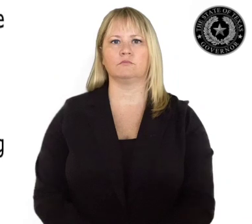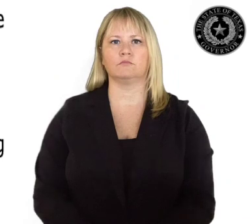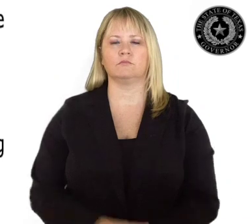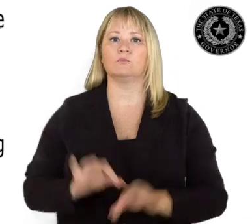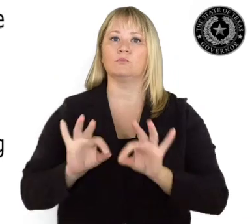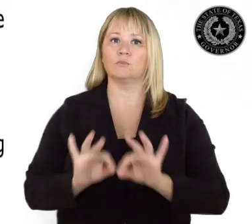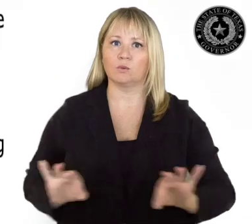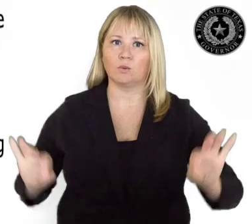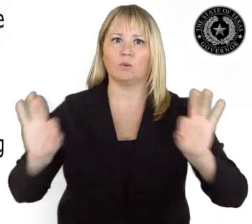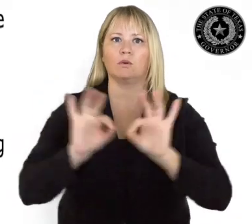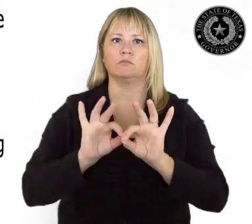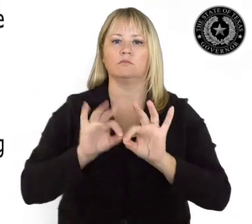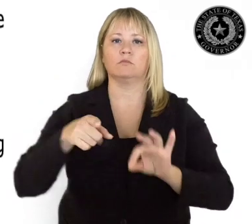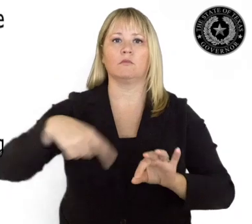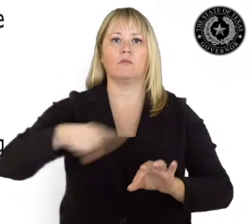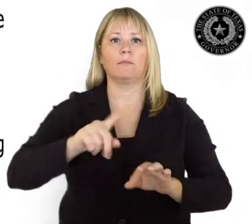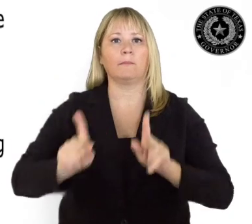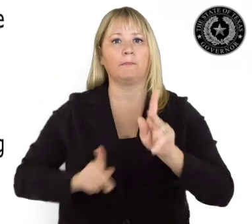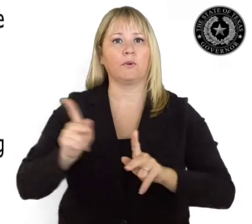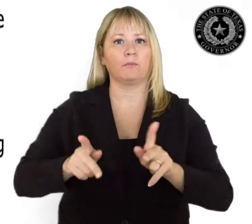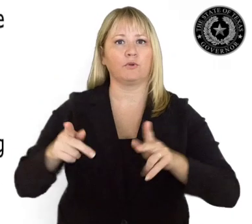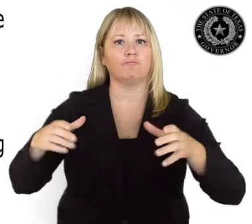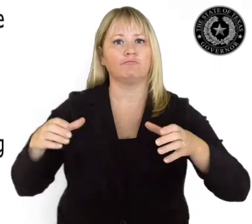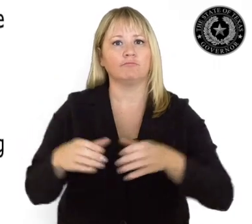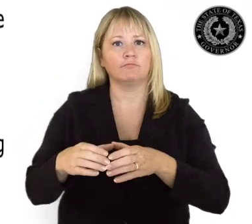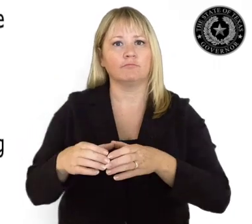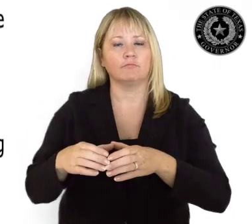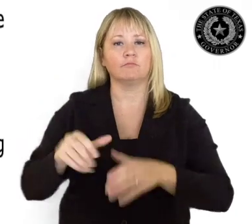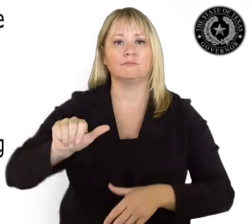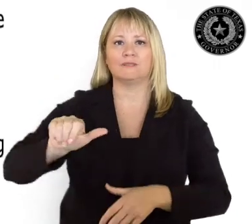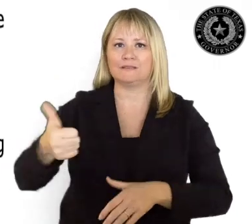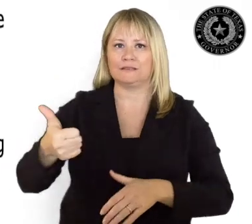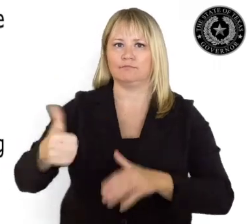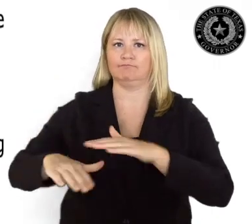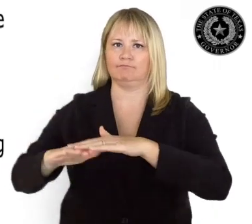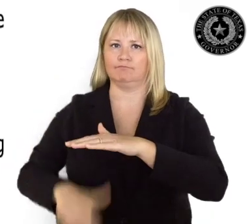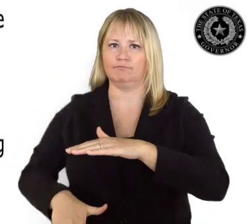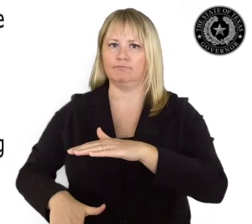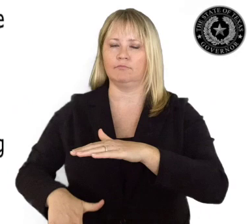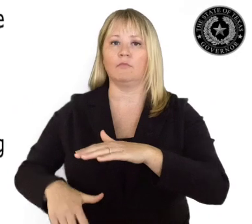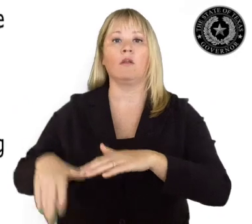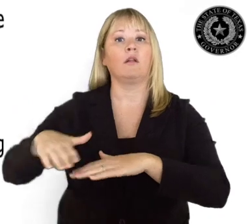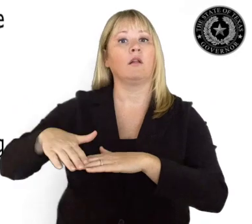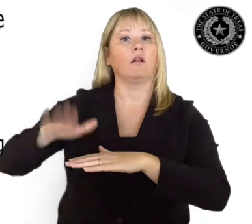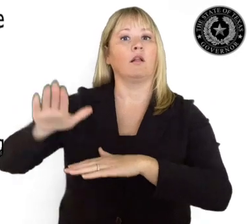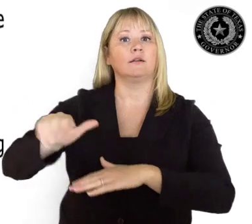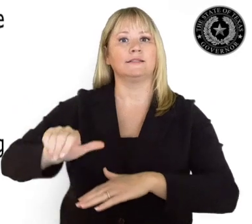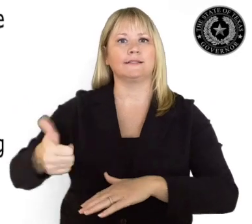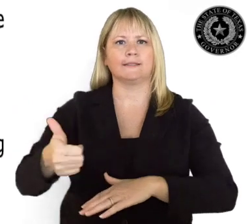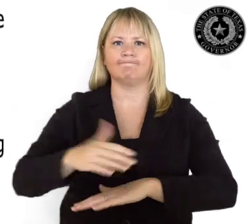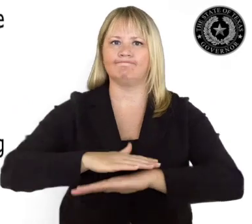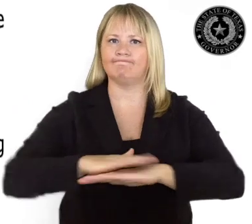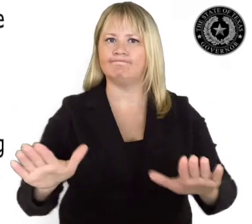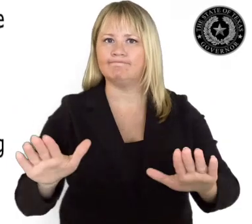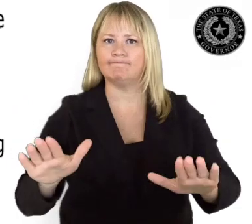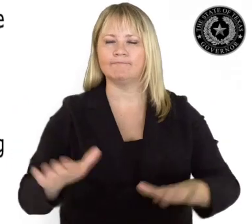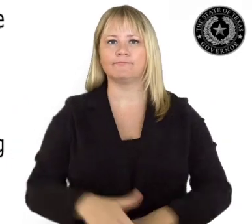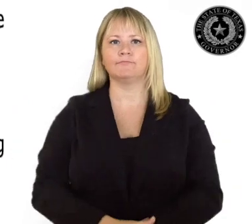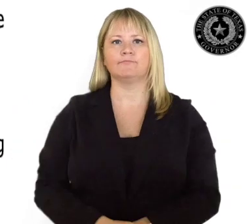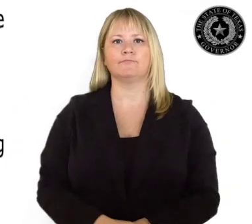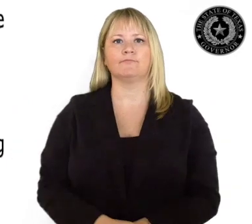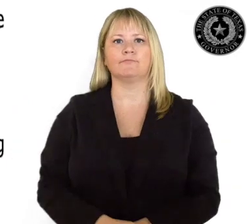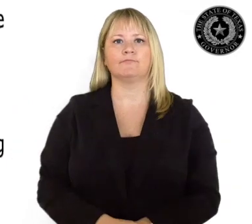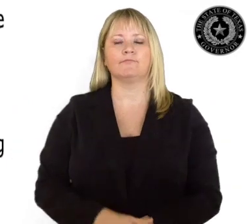www.dshs.texas.gov/coronavirus. People shall not be in groups larger than 10 and shall maintain 6 feet of social distancing from those not in their